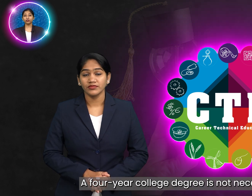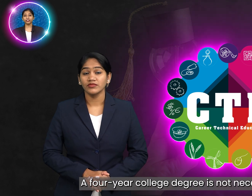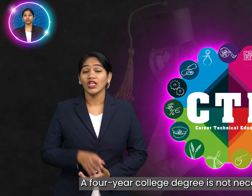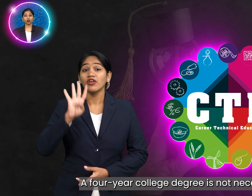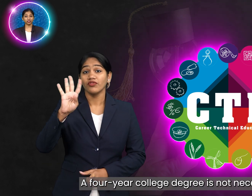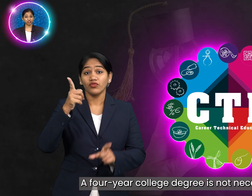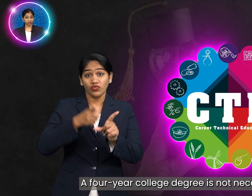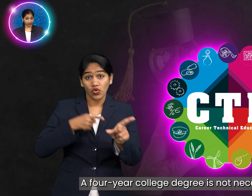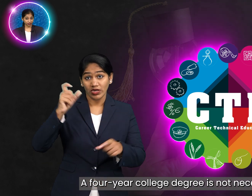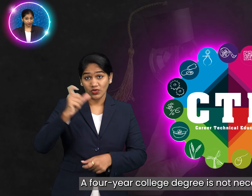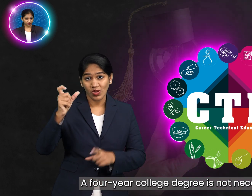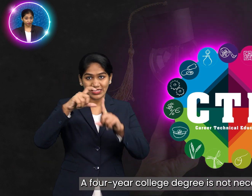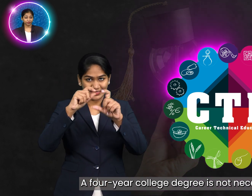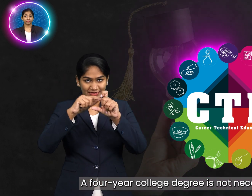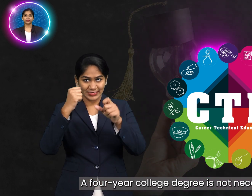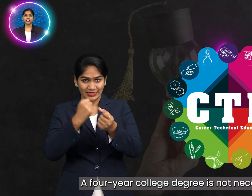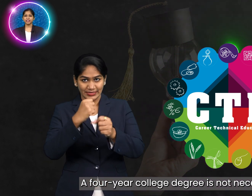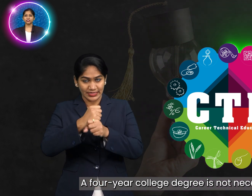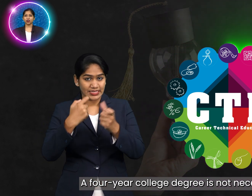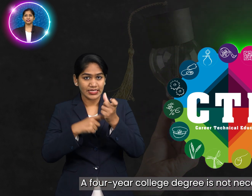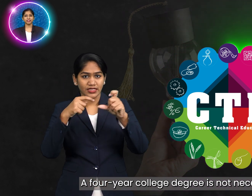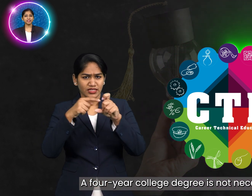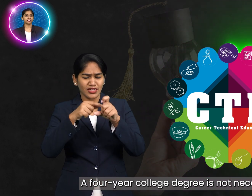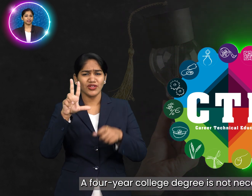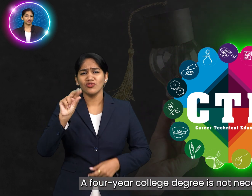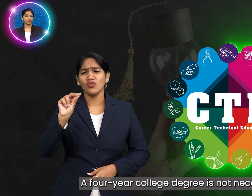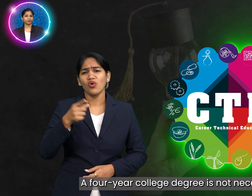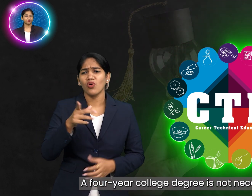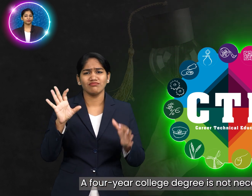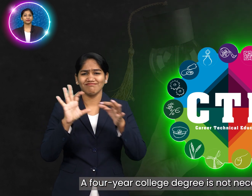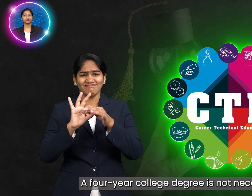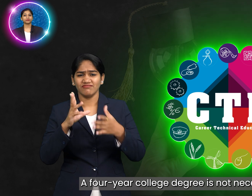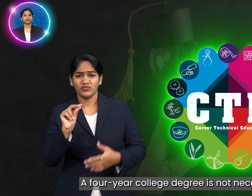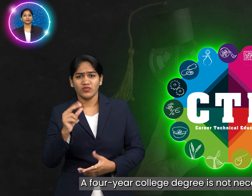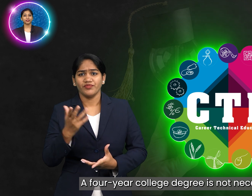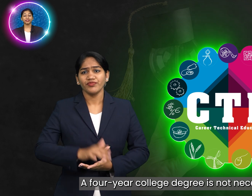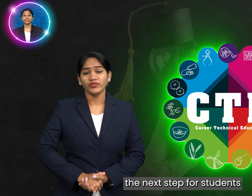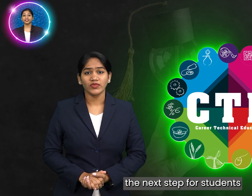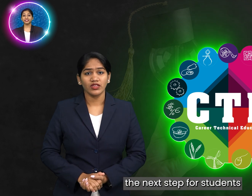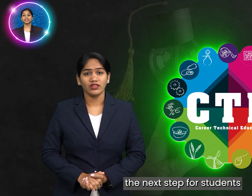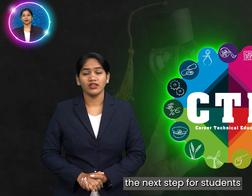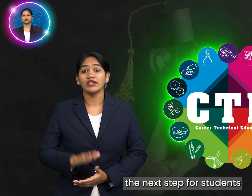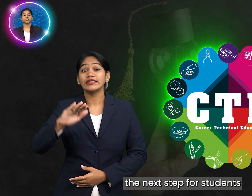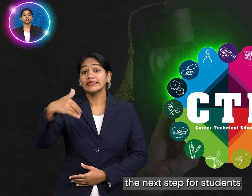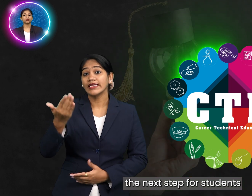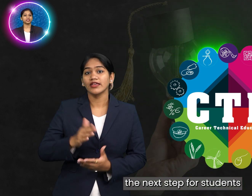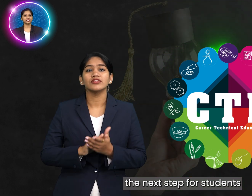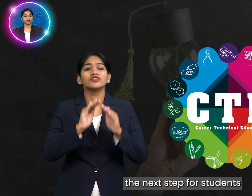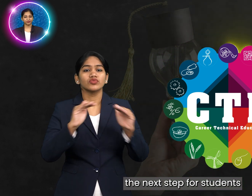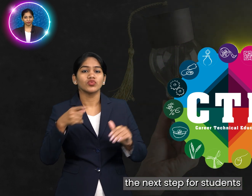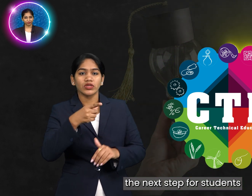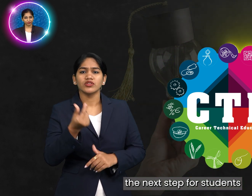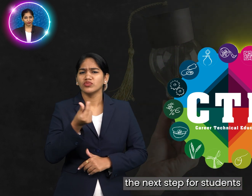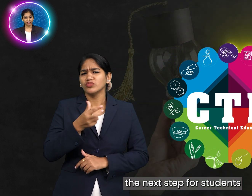A 4-year college degree is not necessarily the next step for